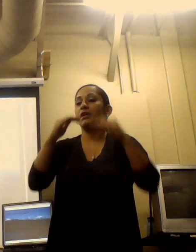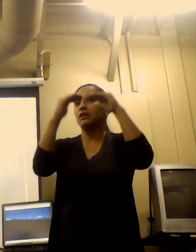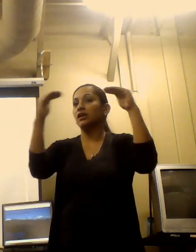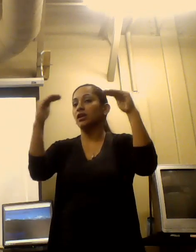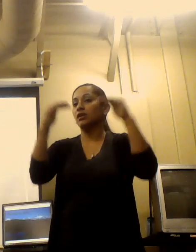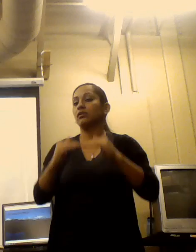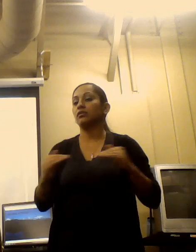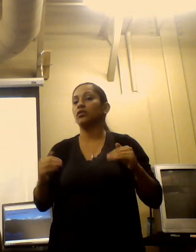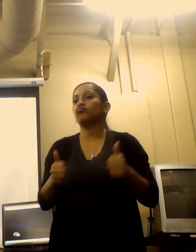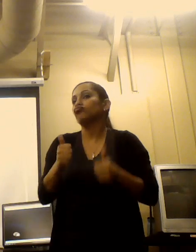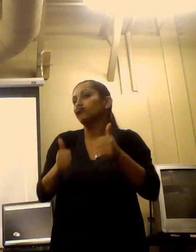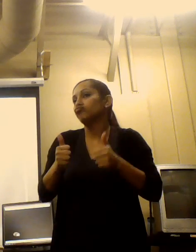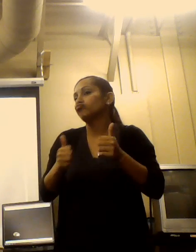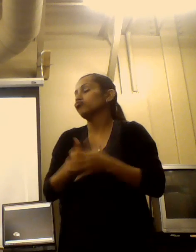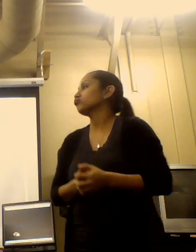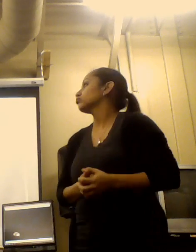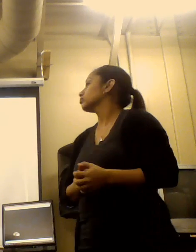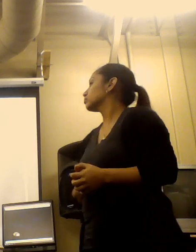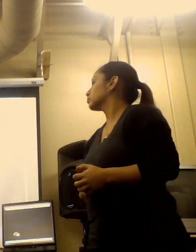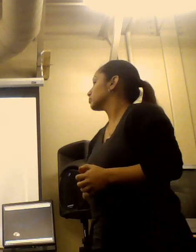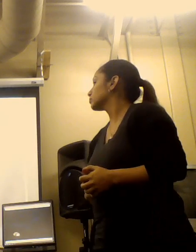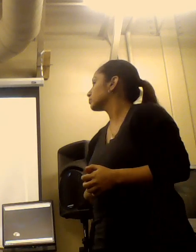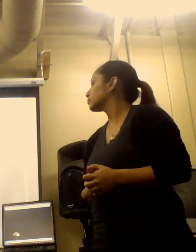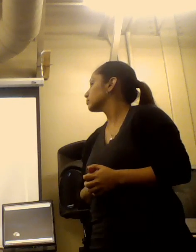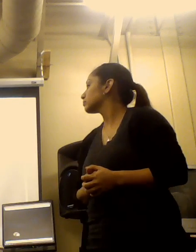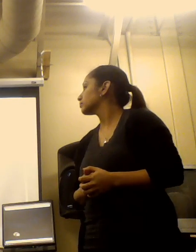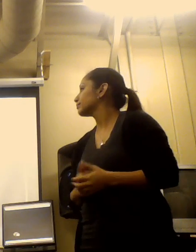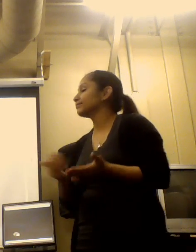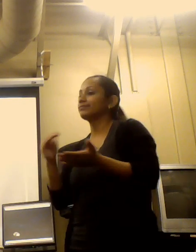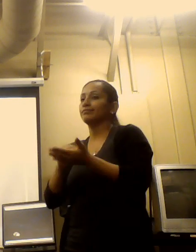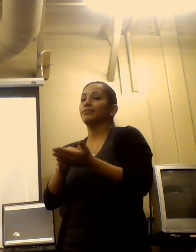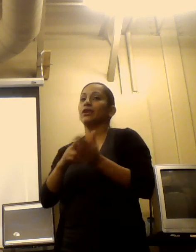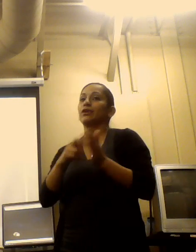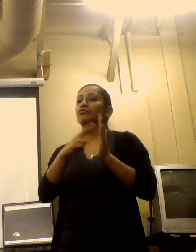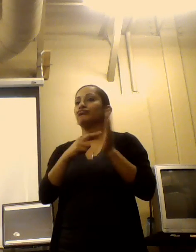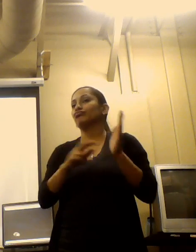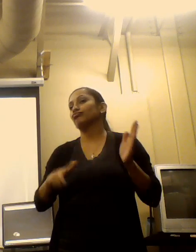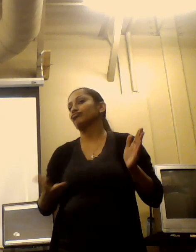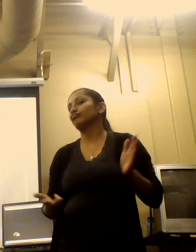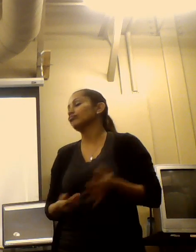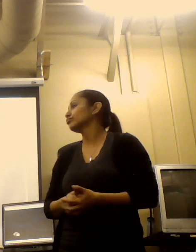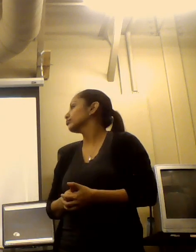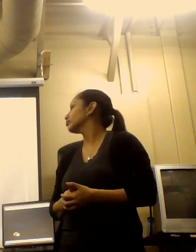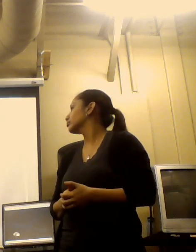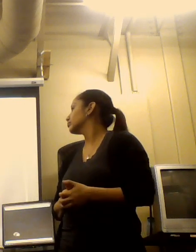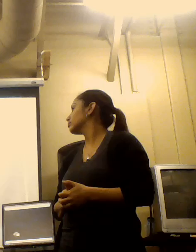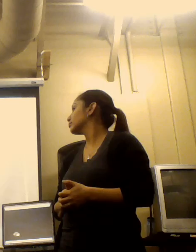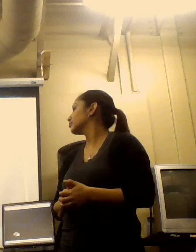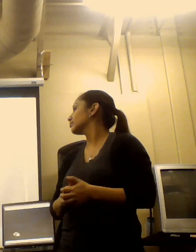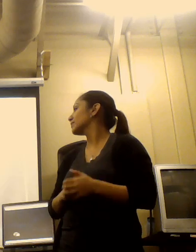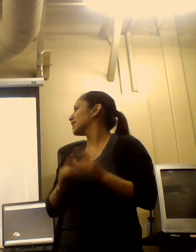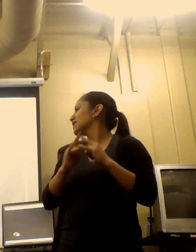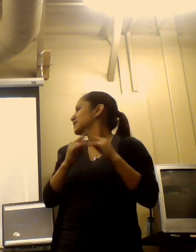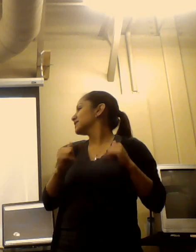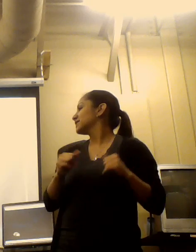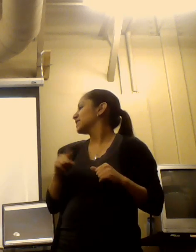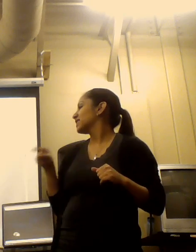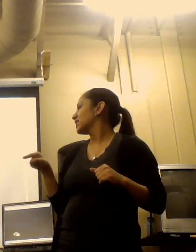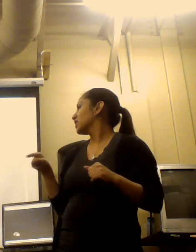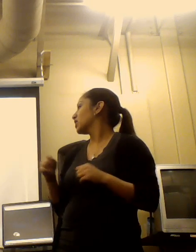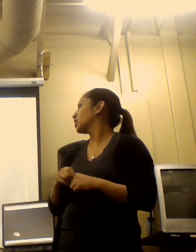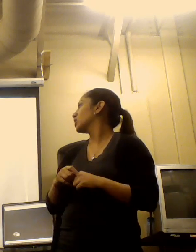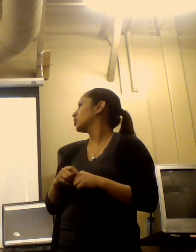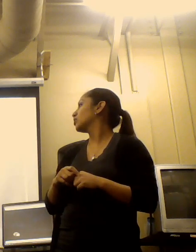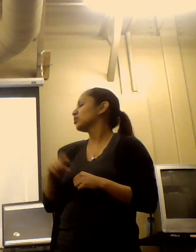So there's that. Again, rule of thirds. Tent here, moon there.